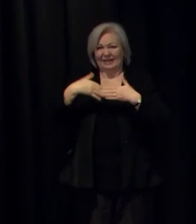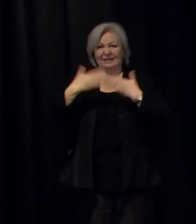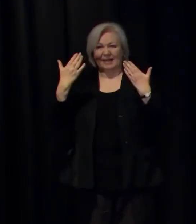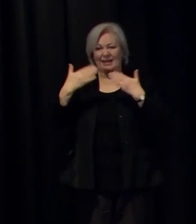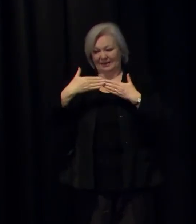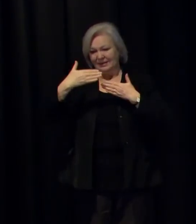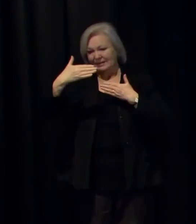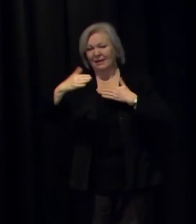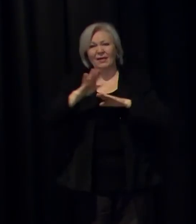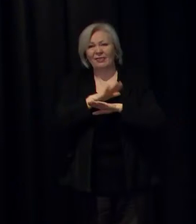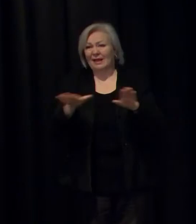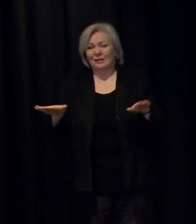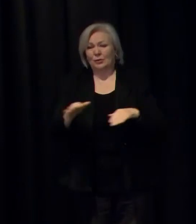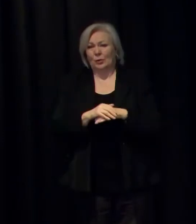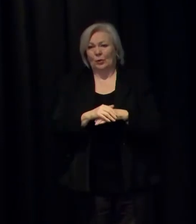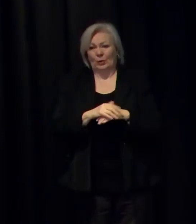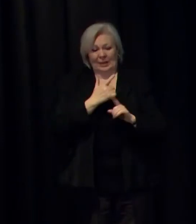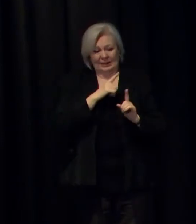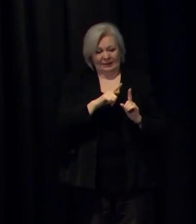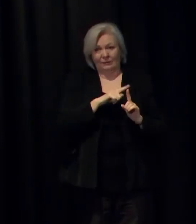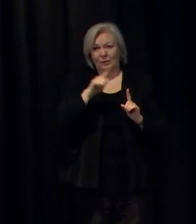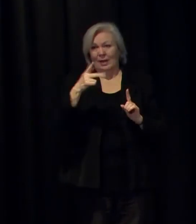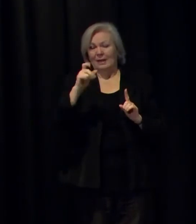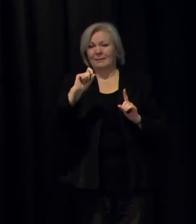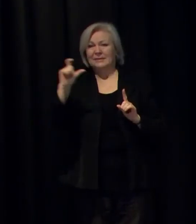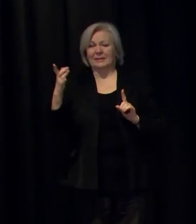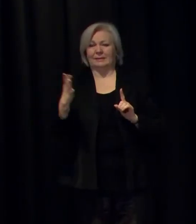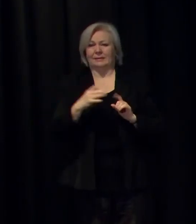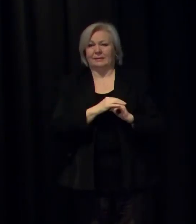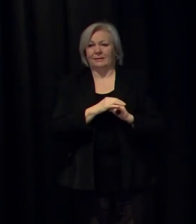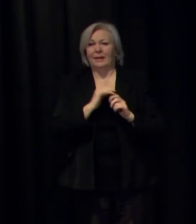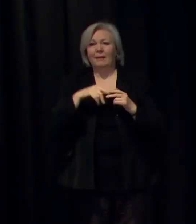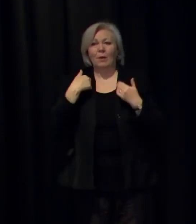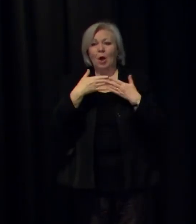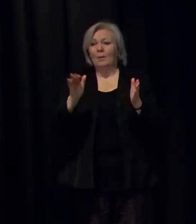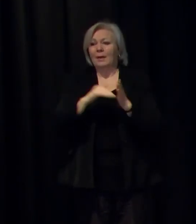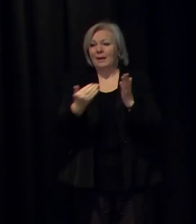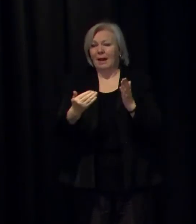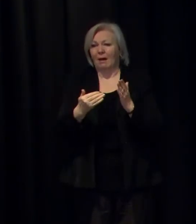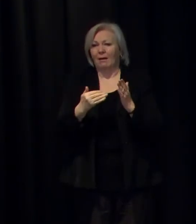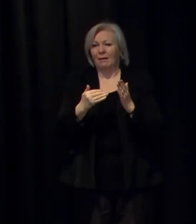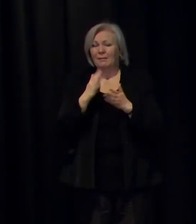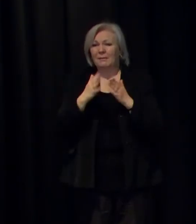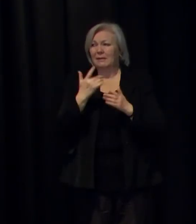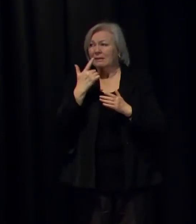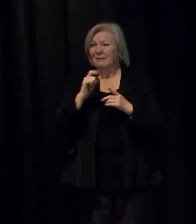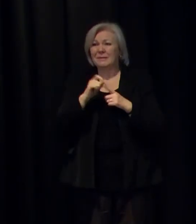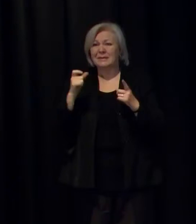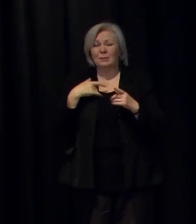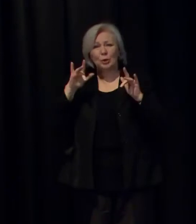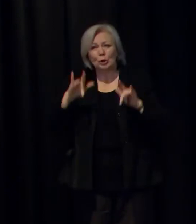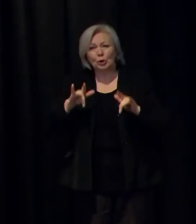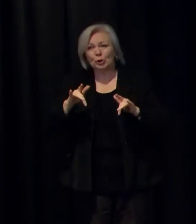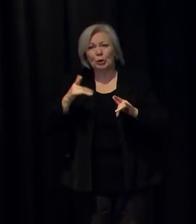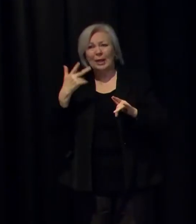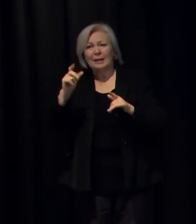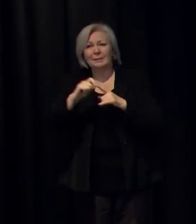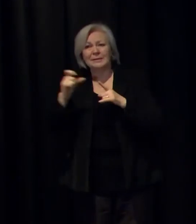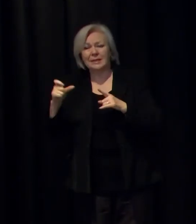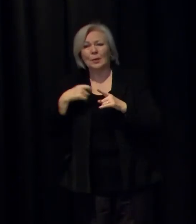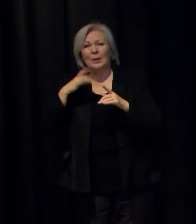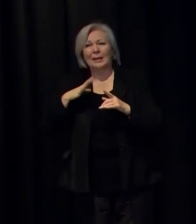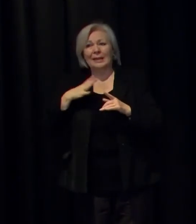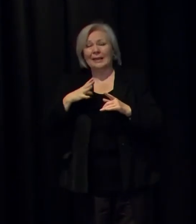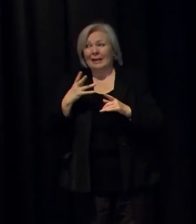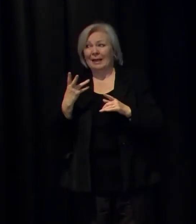be difficult for a lot of people, but if we had everything open, that's not 70%, that's in fact 80%. And we're still 10% to be covered